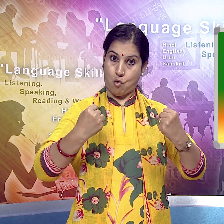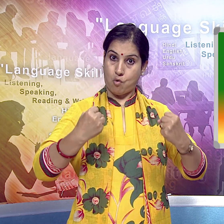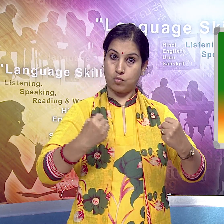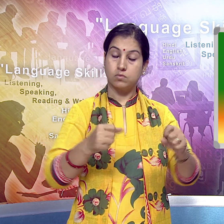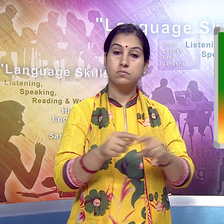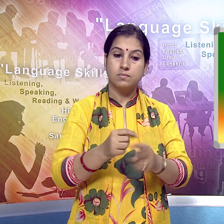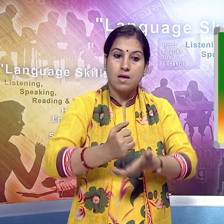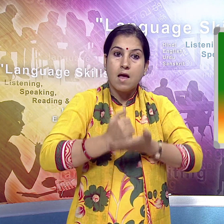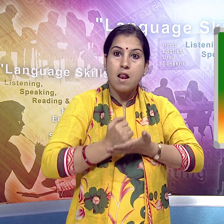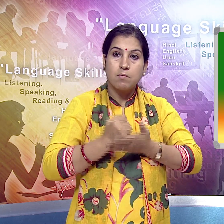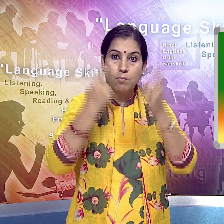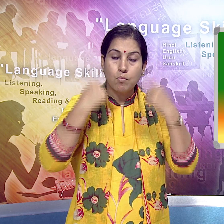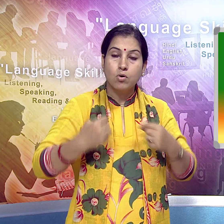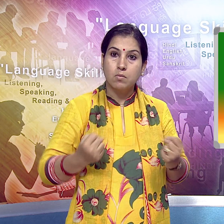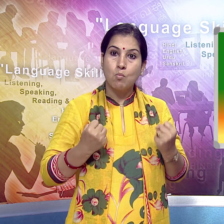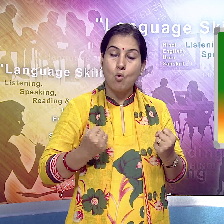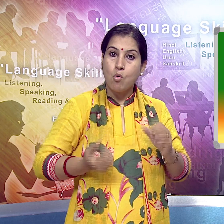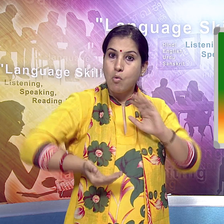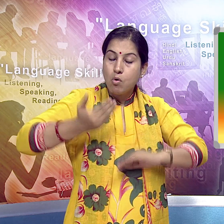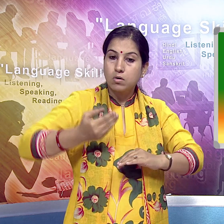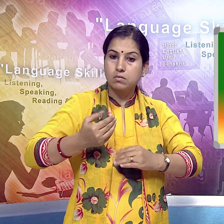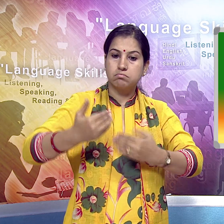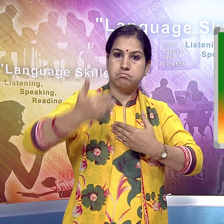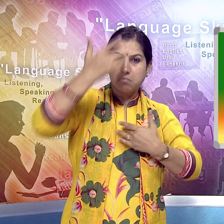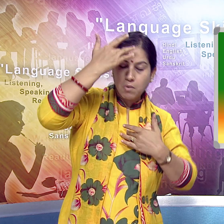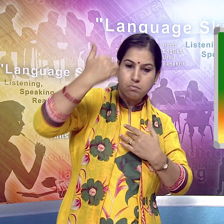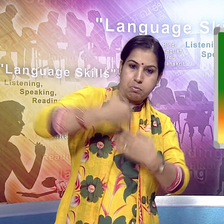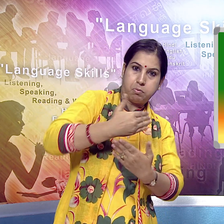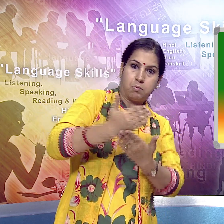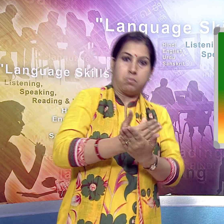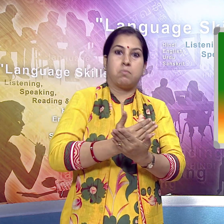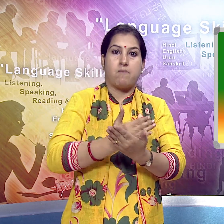making our body more resistant to disease.